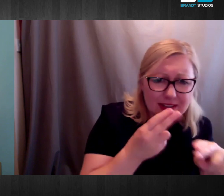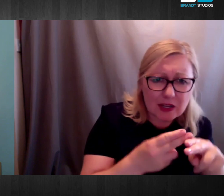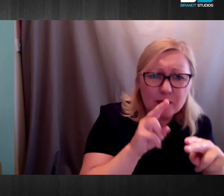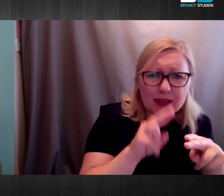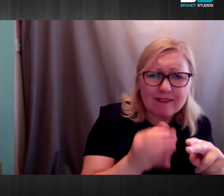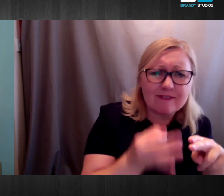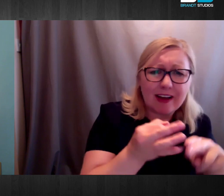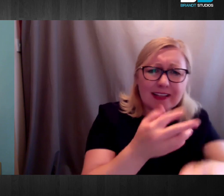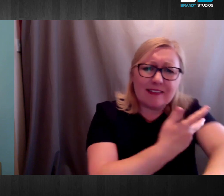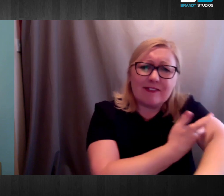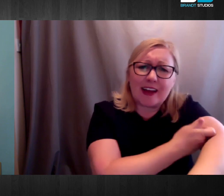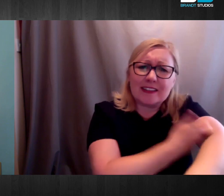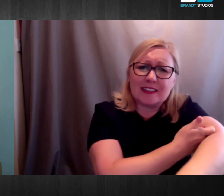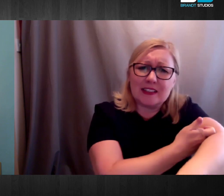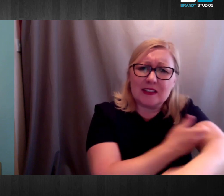pandemic on society.